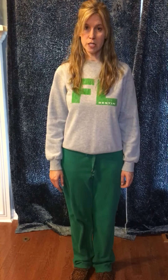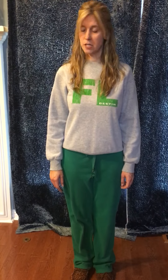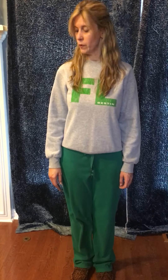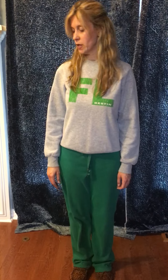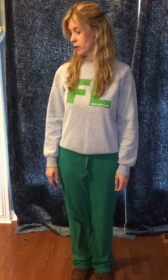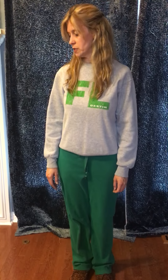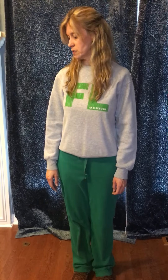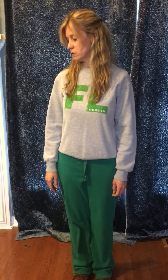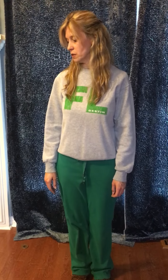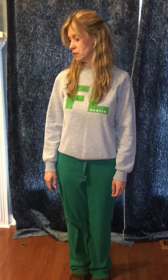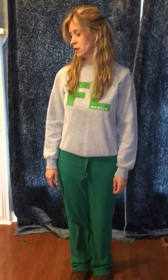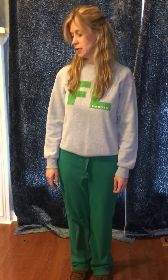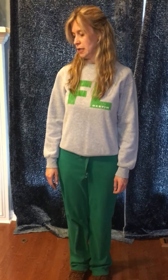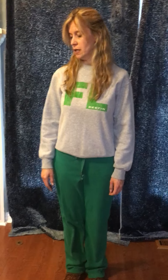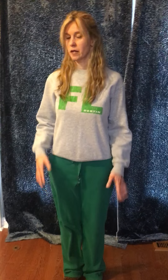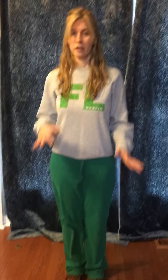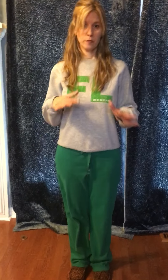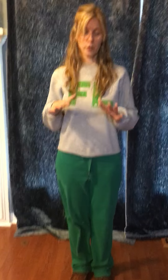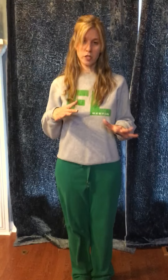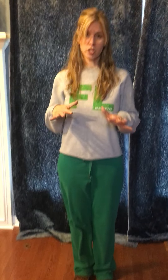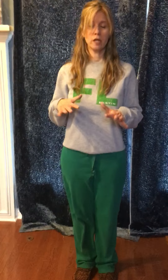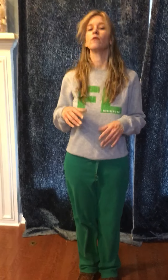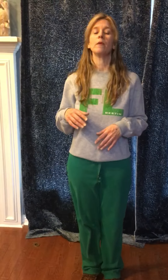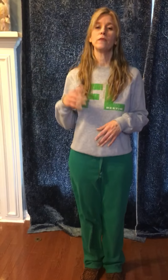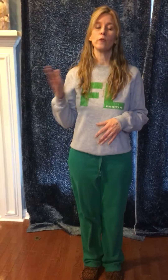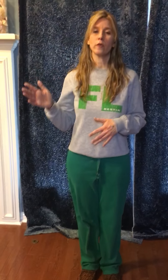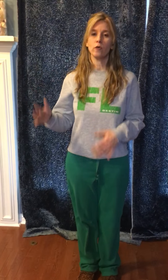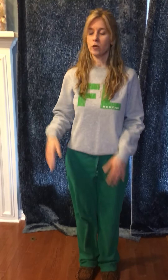verses, and we go into the kind of bridge right before the chorus.